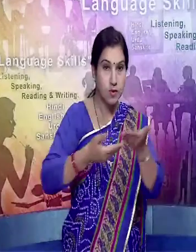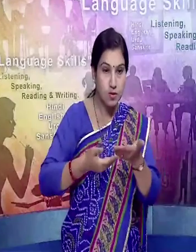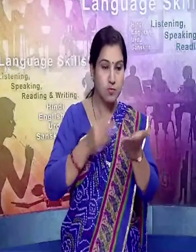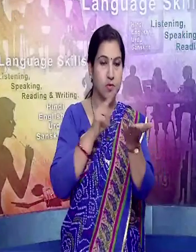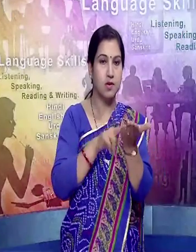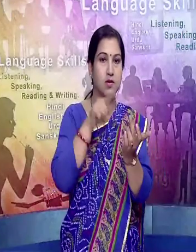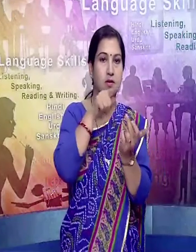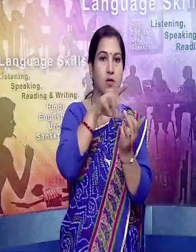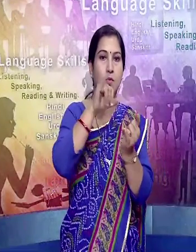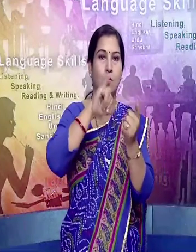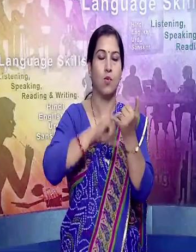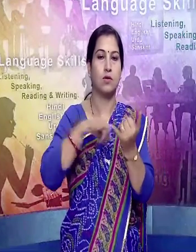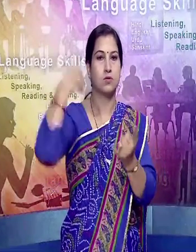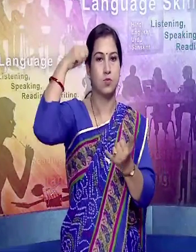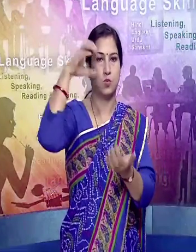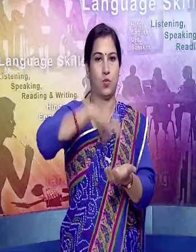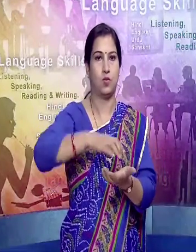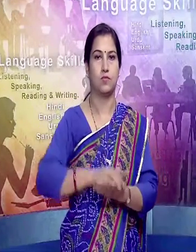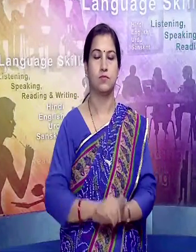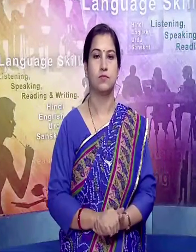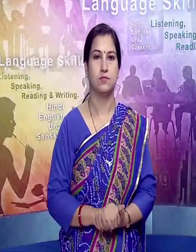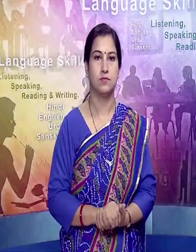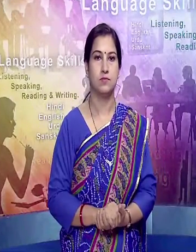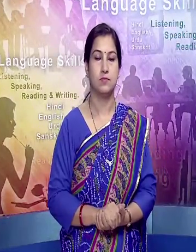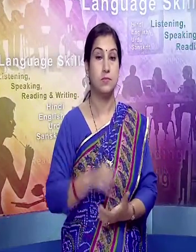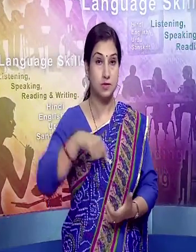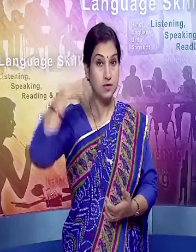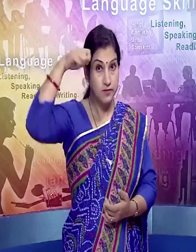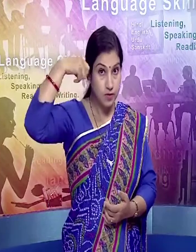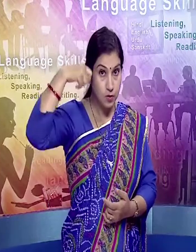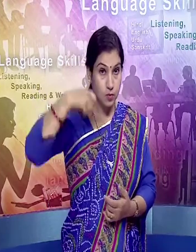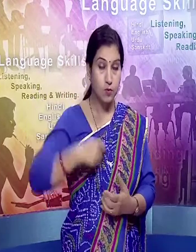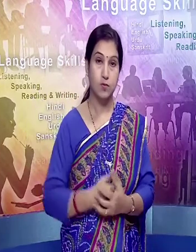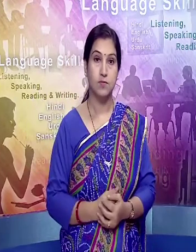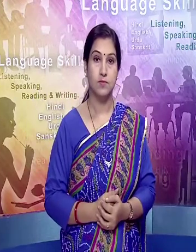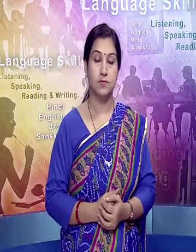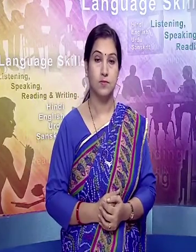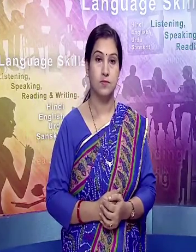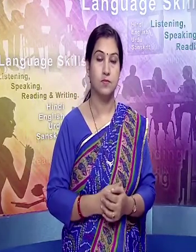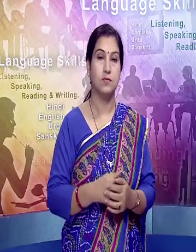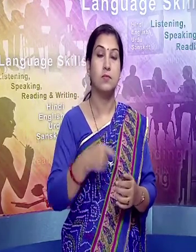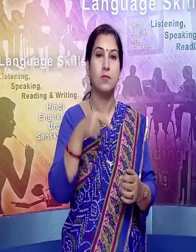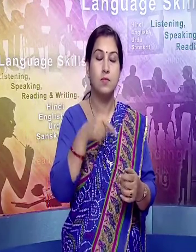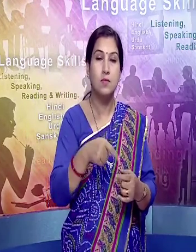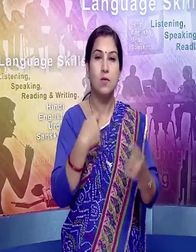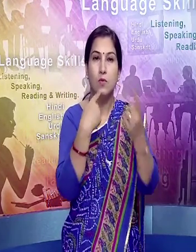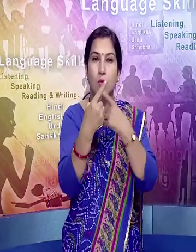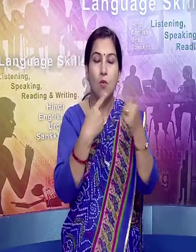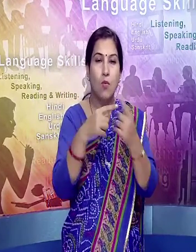Welcome to the NIOS studio. In this video, we are going to learn